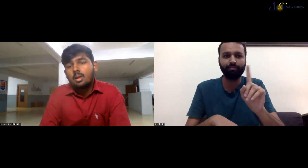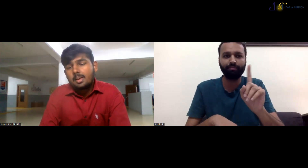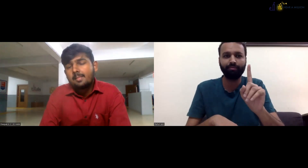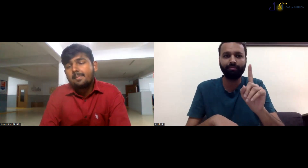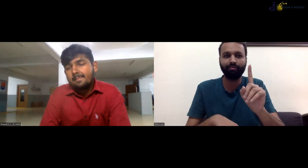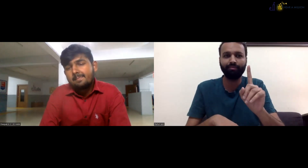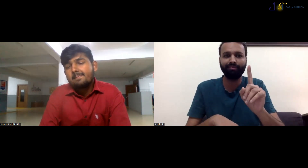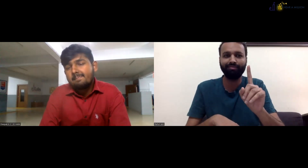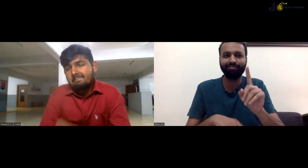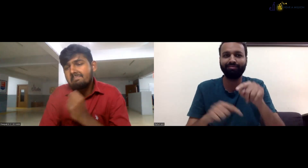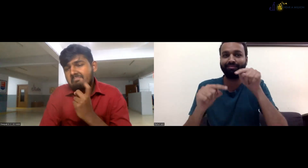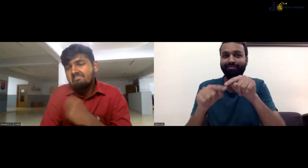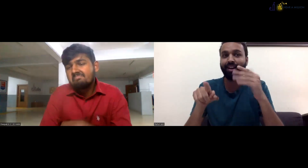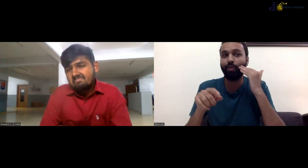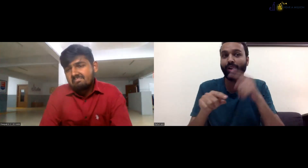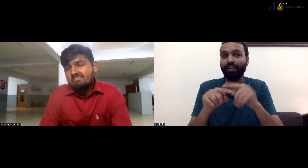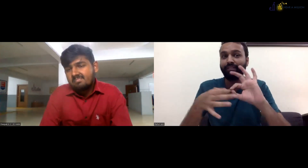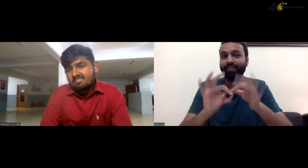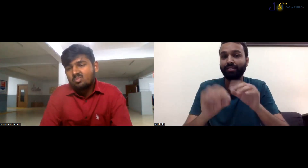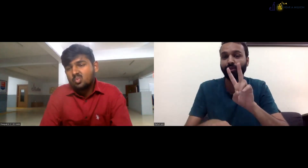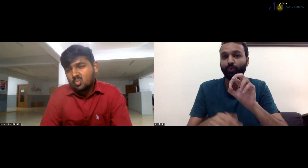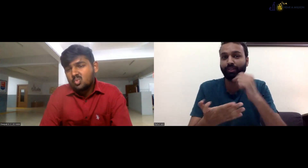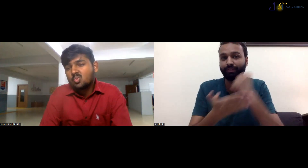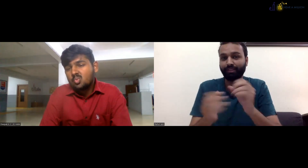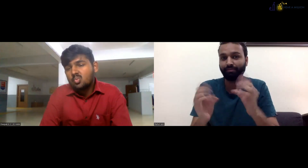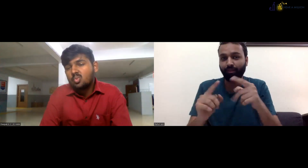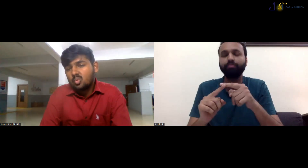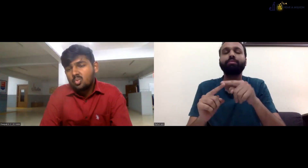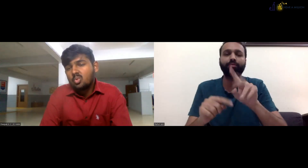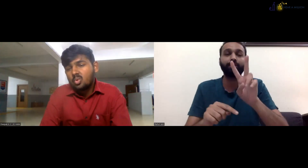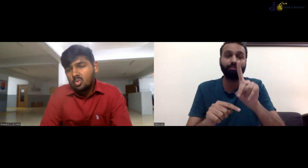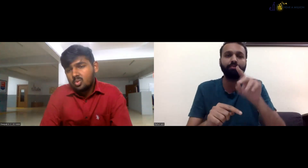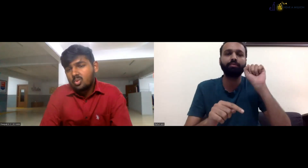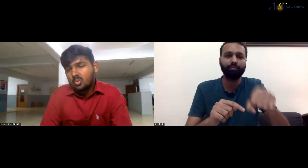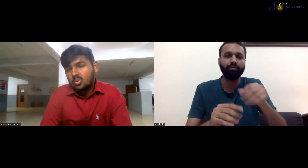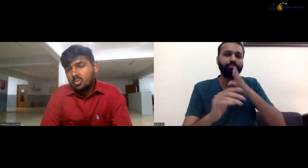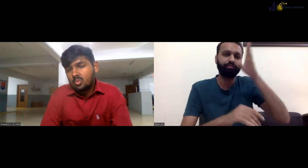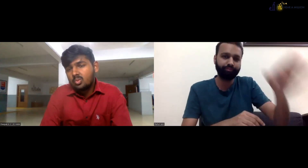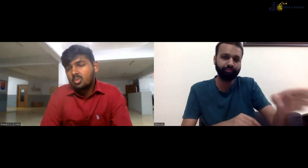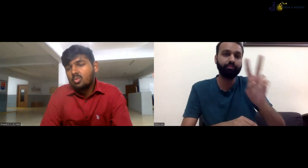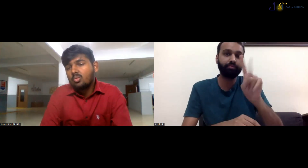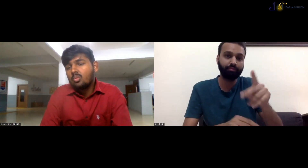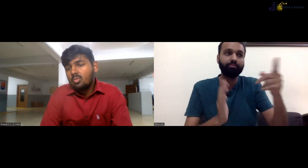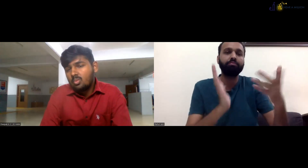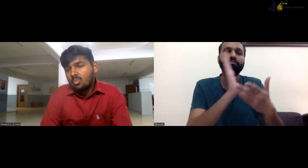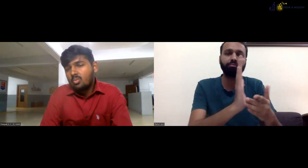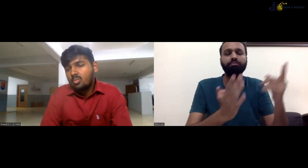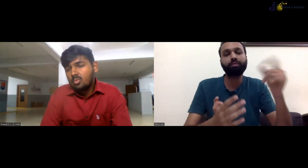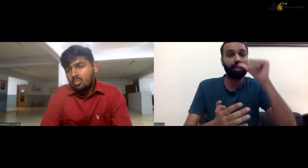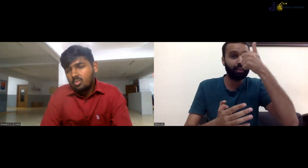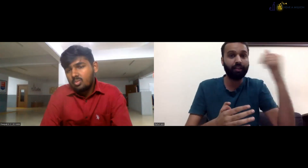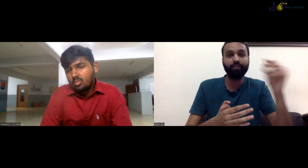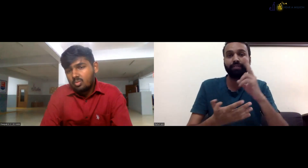you want to travel on the, 21st or something, so do not get a visa on the 19th or the 20th.